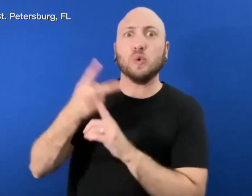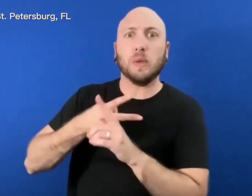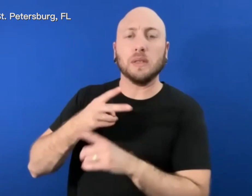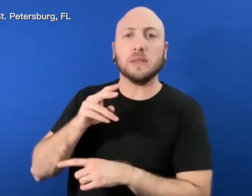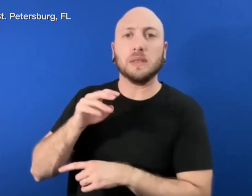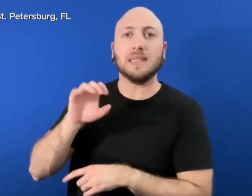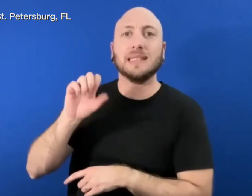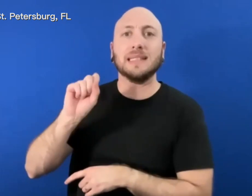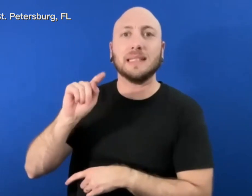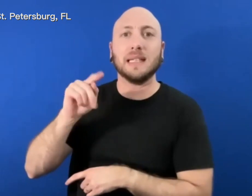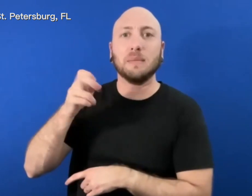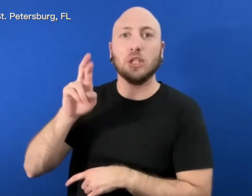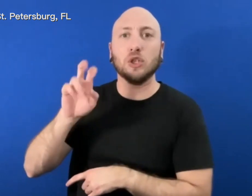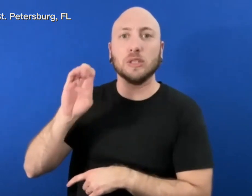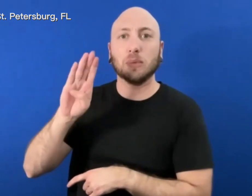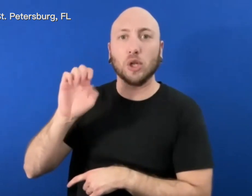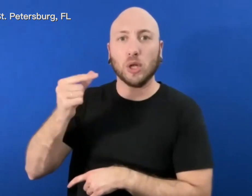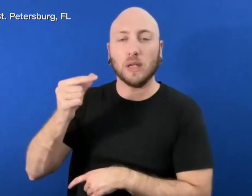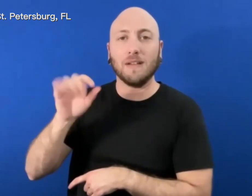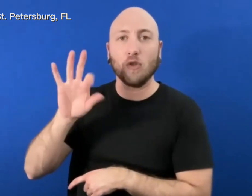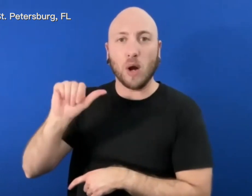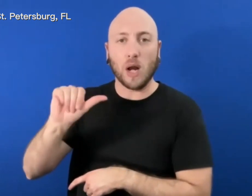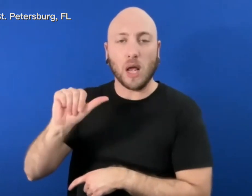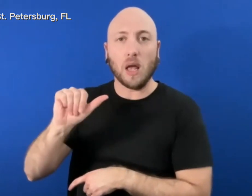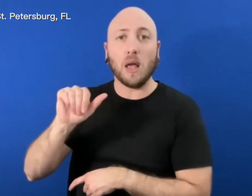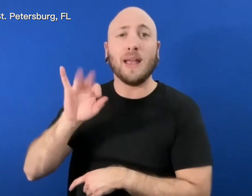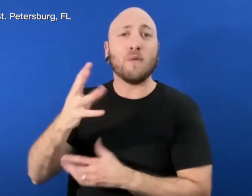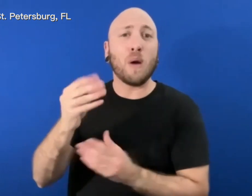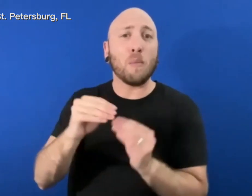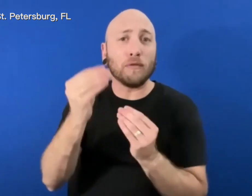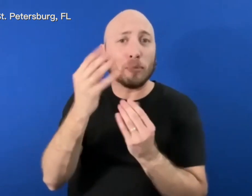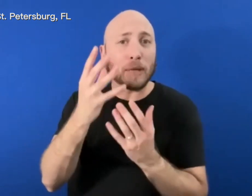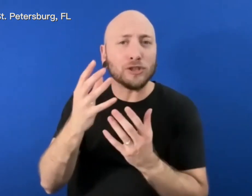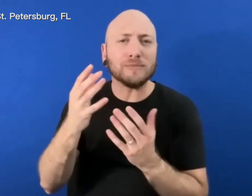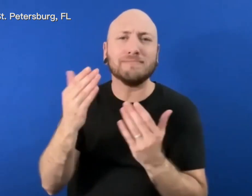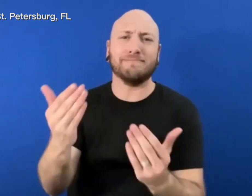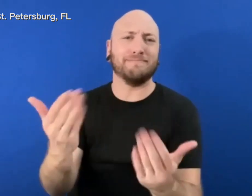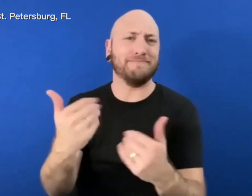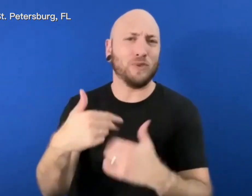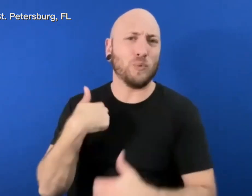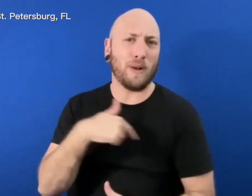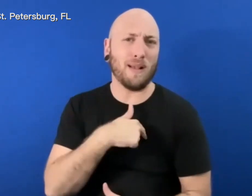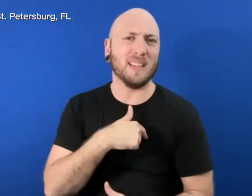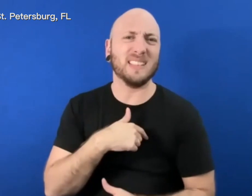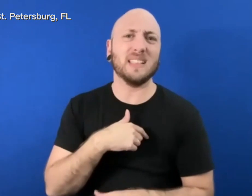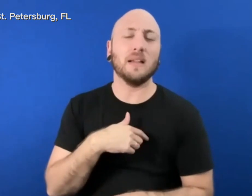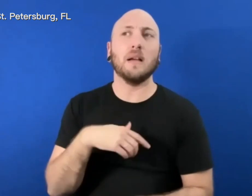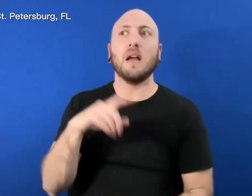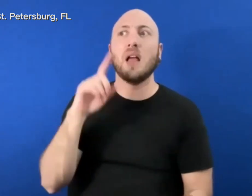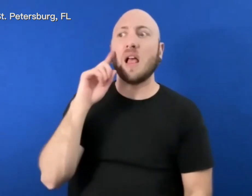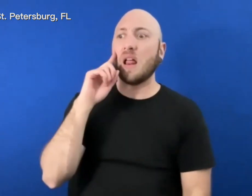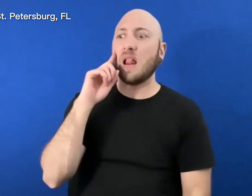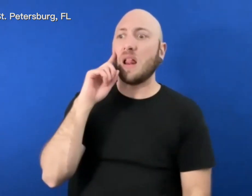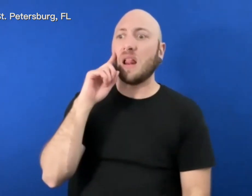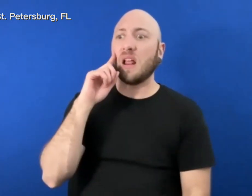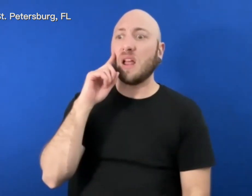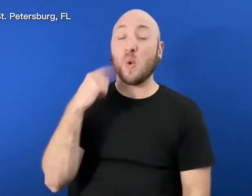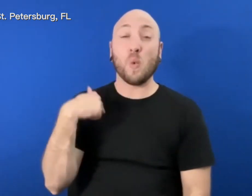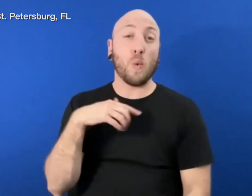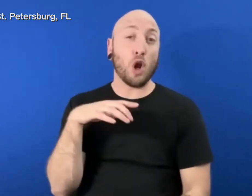you need any information about that, you can ask me about it in the chat. It should be about like 1,500 people we're expecting showing up